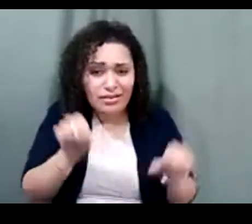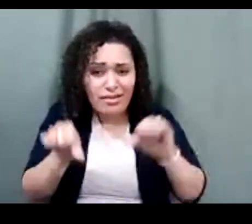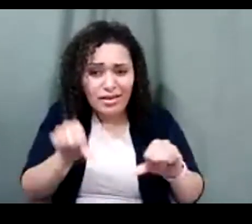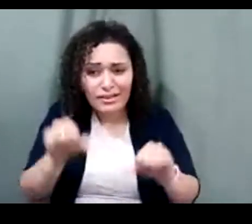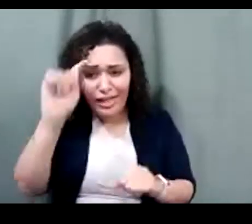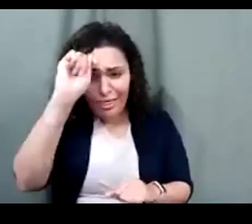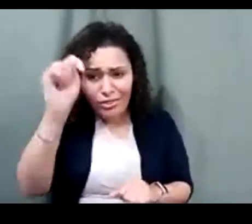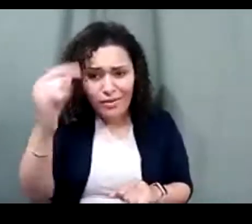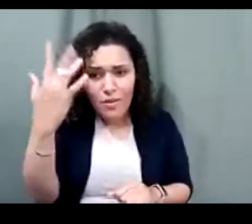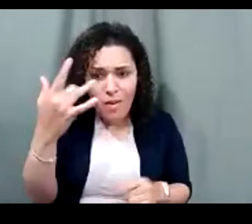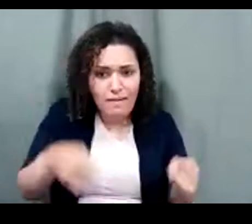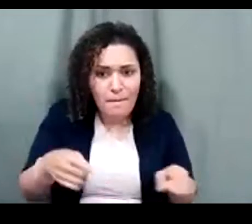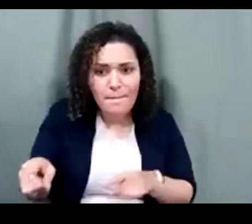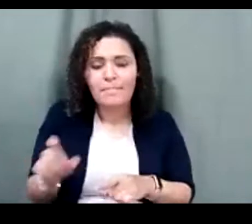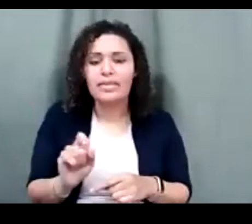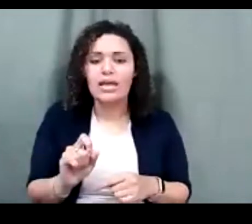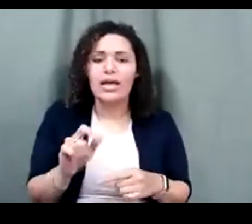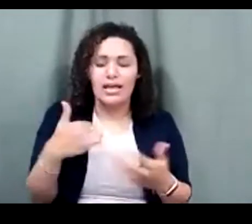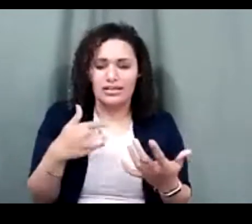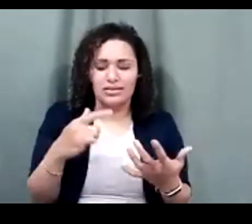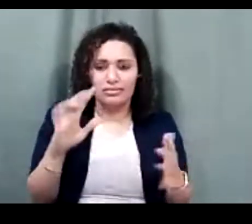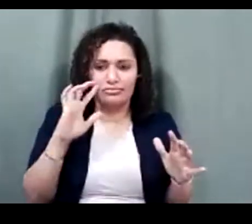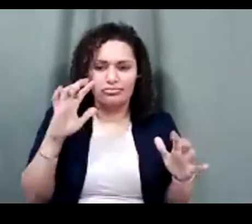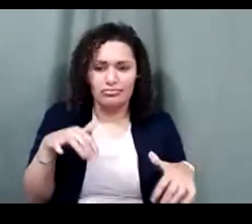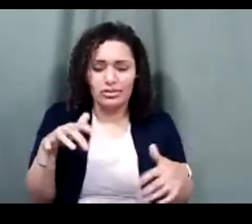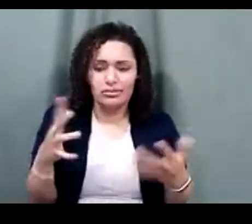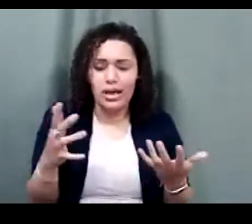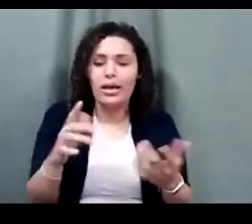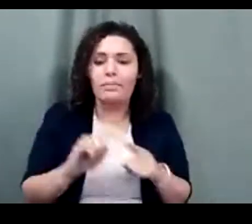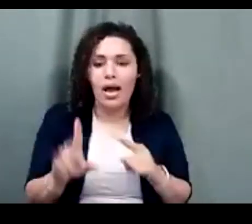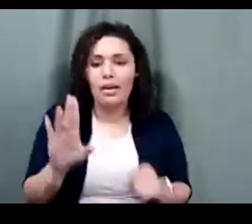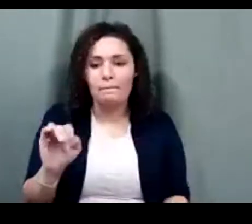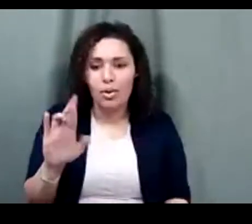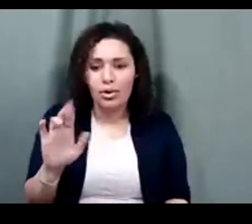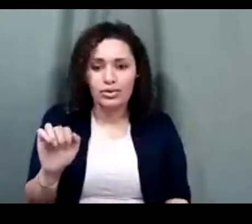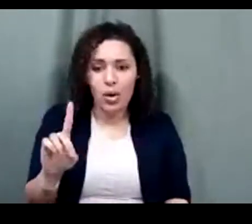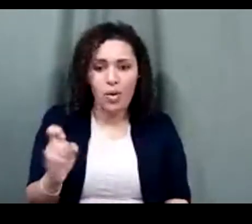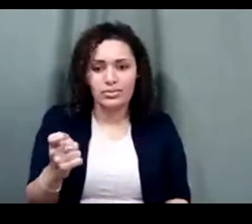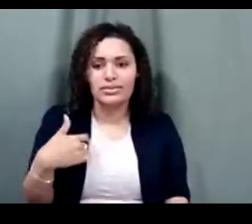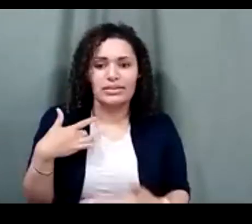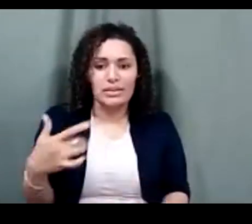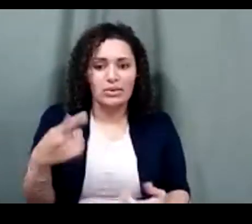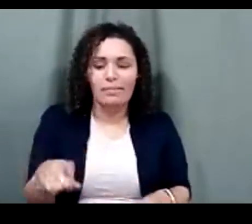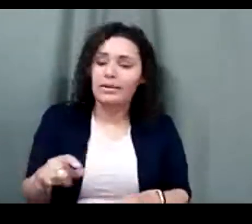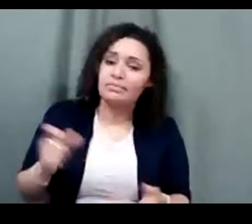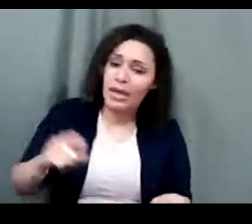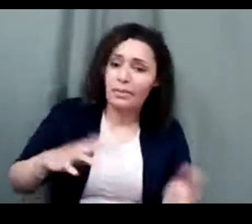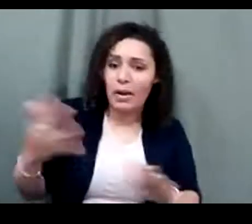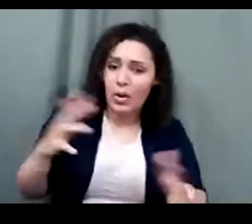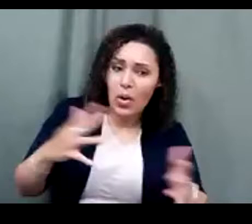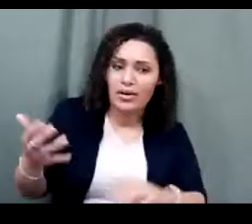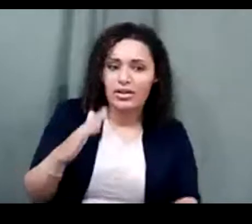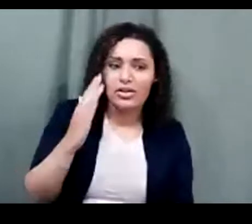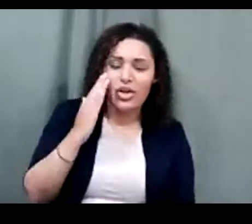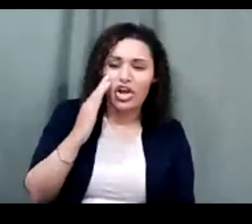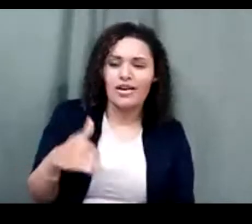a well-known phenomenon, and especially on Bordeaux varieties for some reason. They do that a lot. Yeah, they tend to come and go. You heard the term tight too.